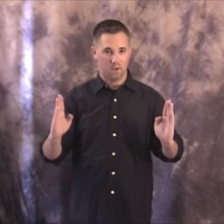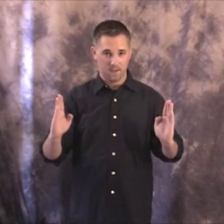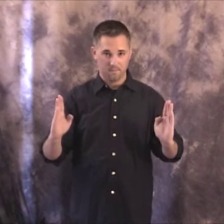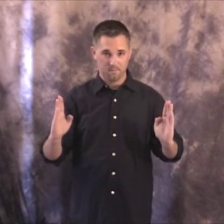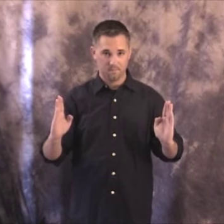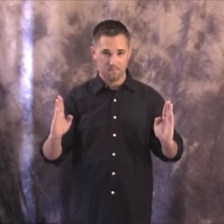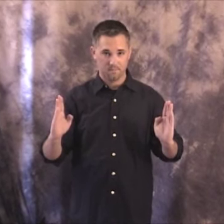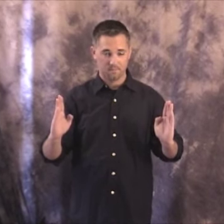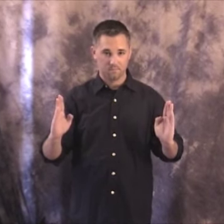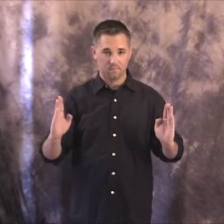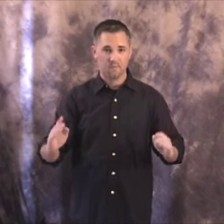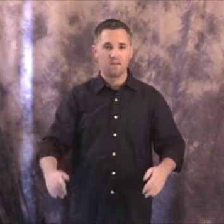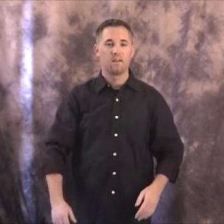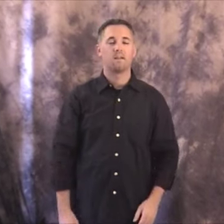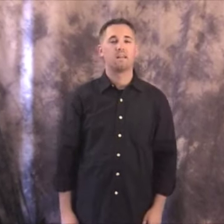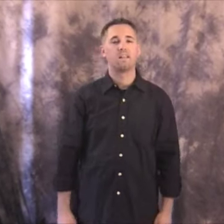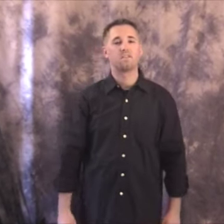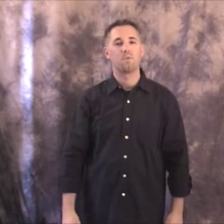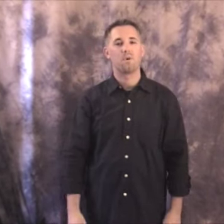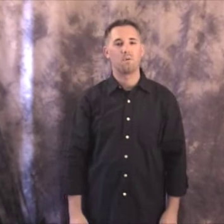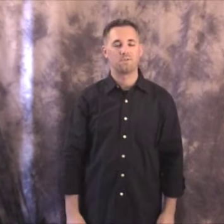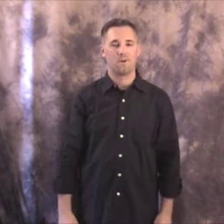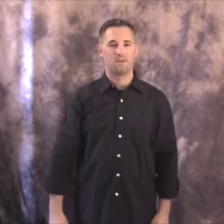Okay? Now let's do the whole song.